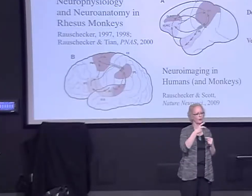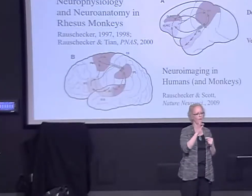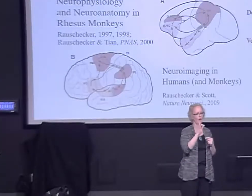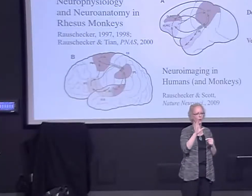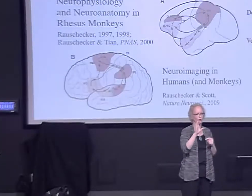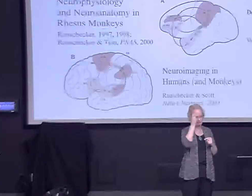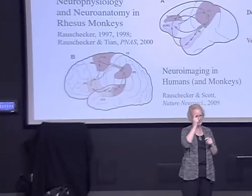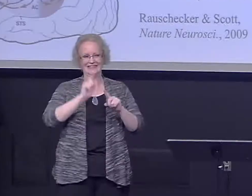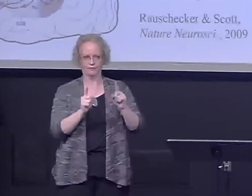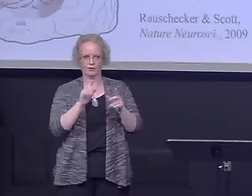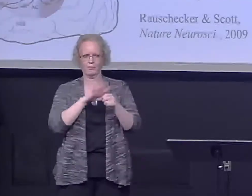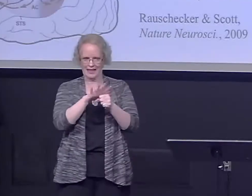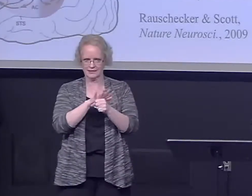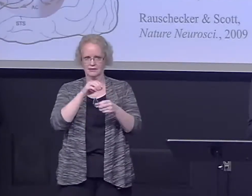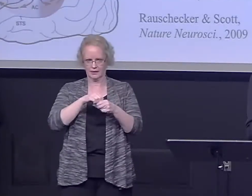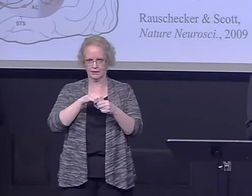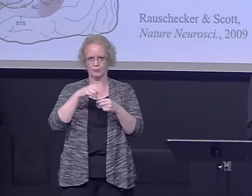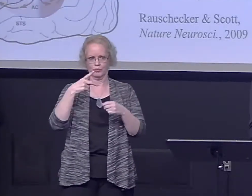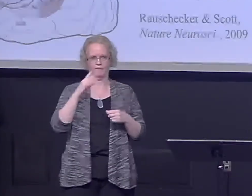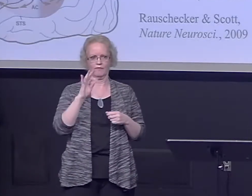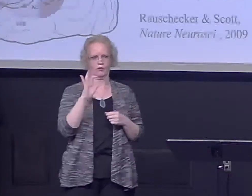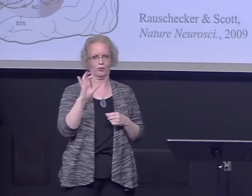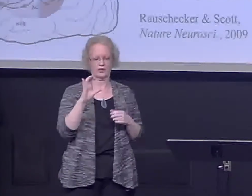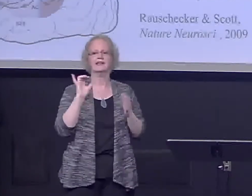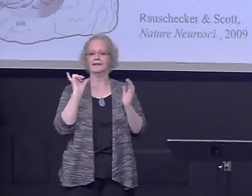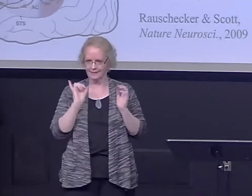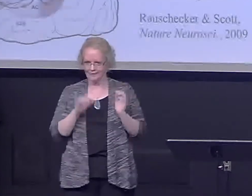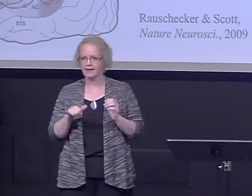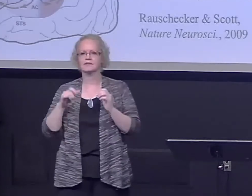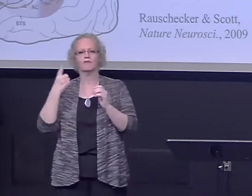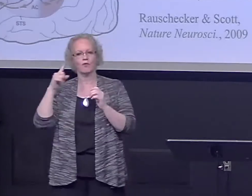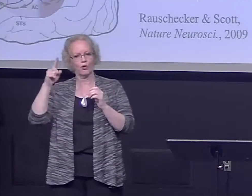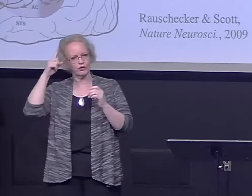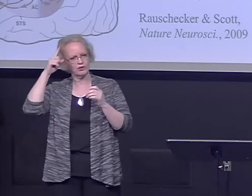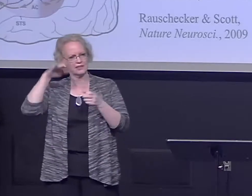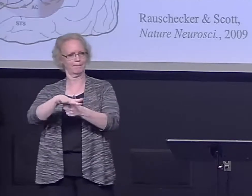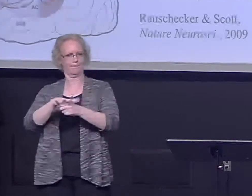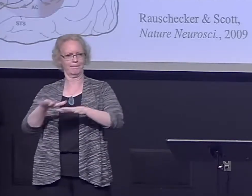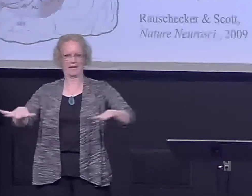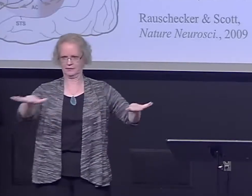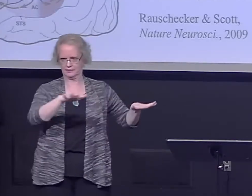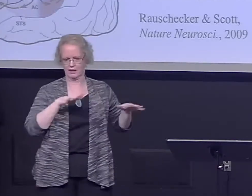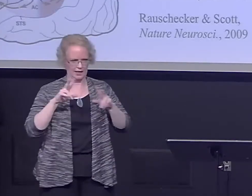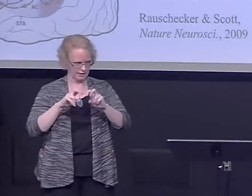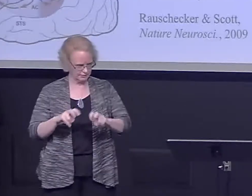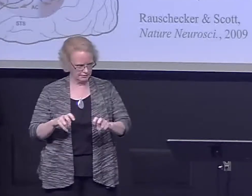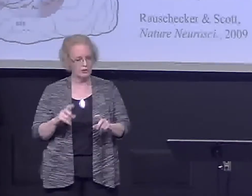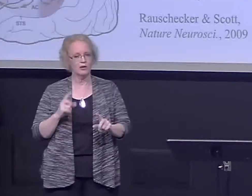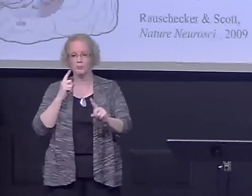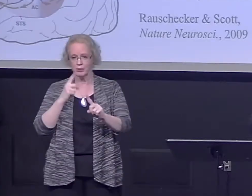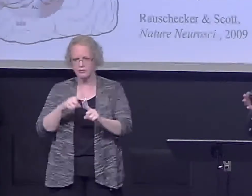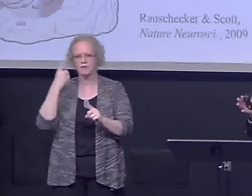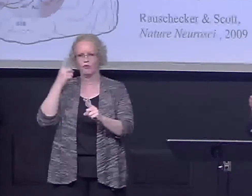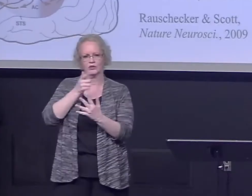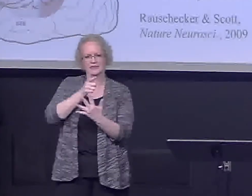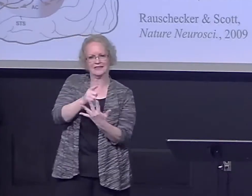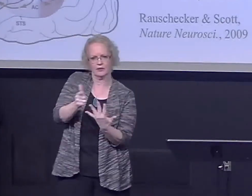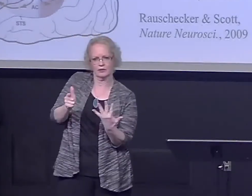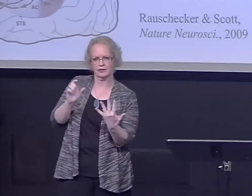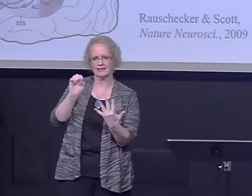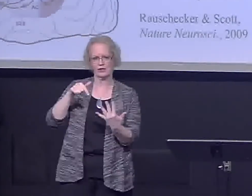cortex, is more involved with spatial analysis and, as it turns out, also with sequencing, order